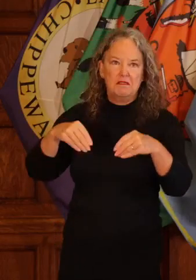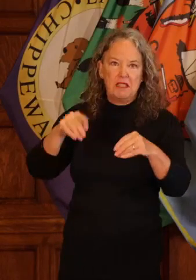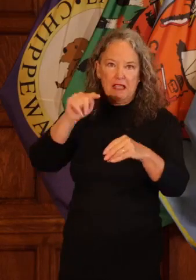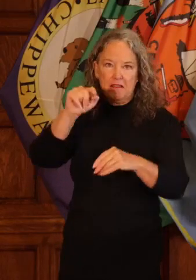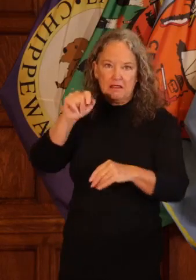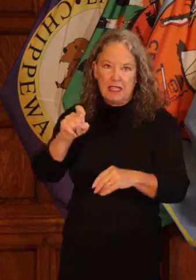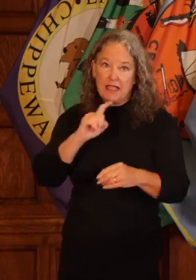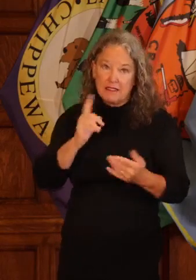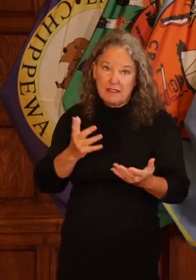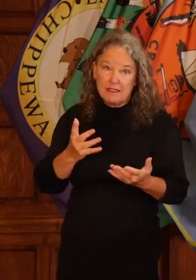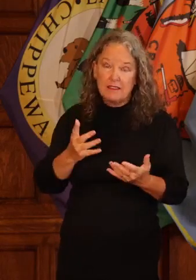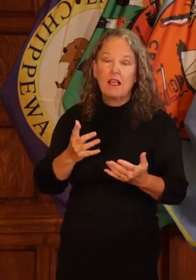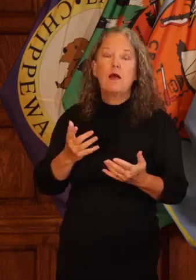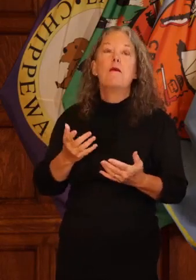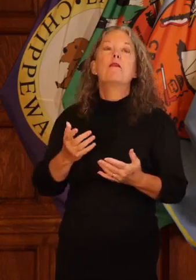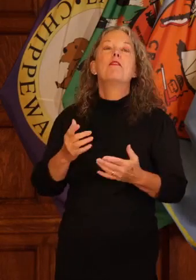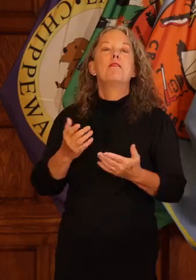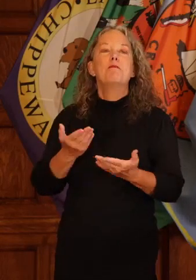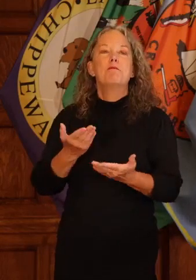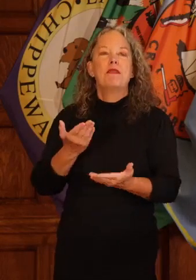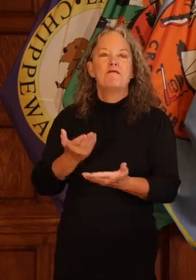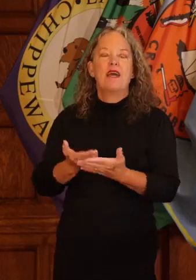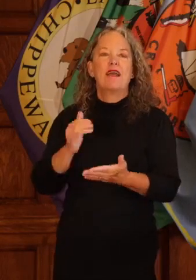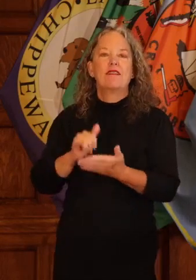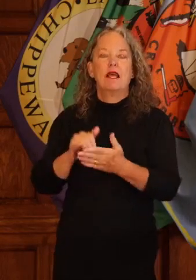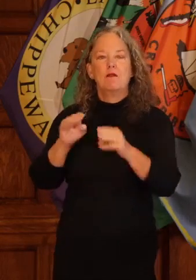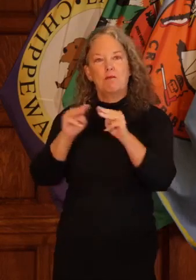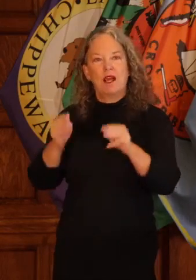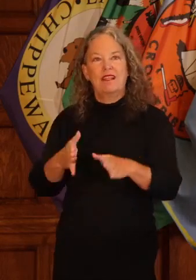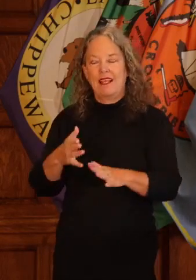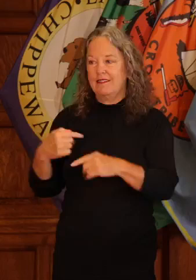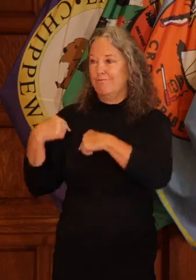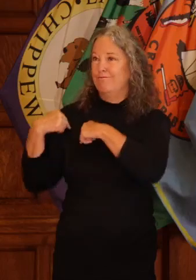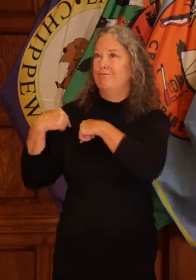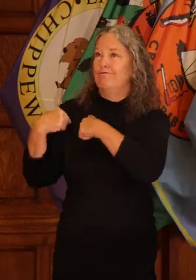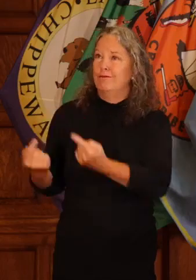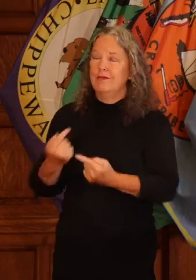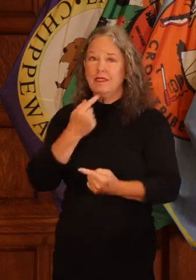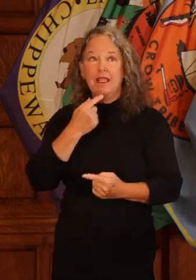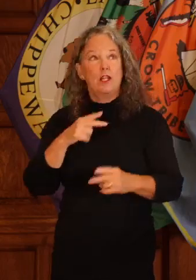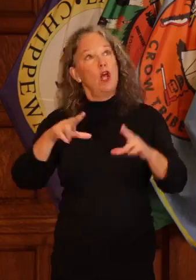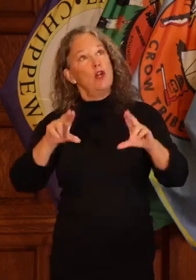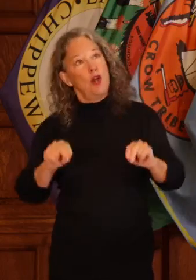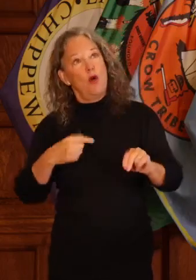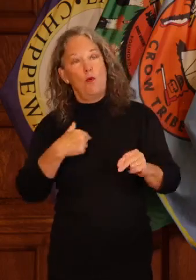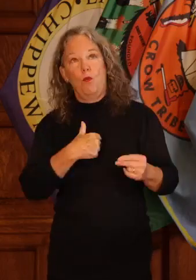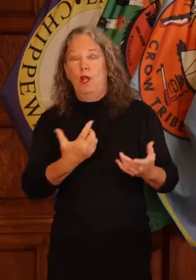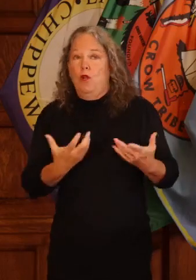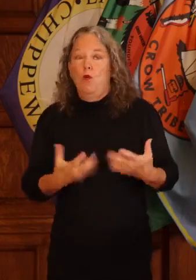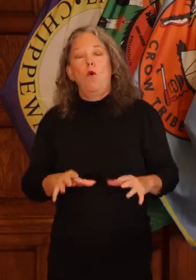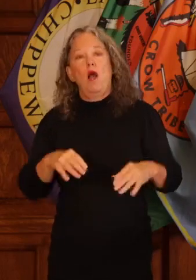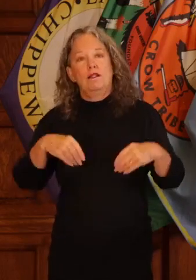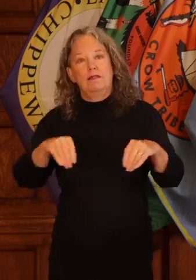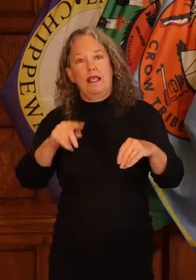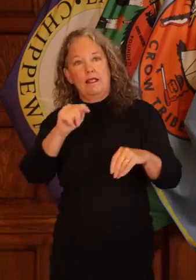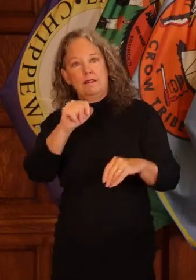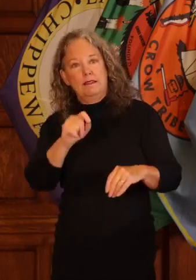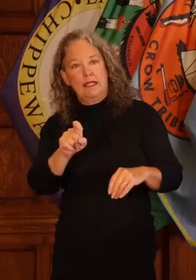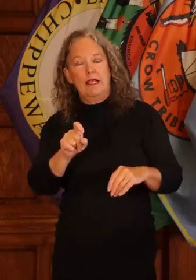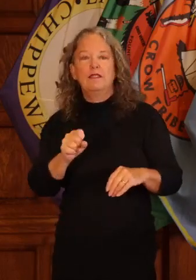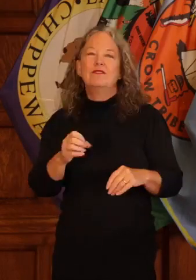tax is based on the fact that Montanans have said they don't want a sales tax. So to ask the question